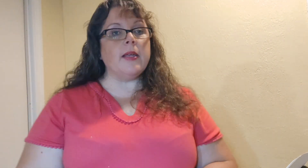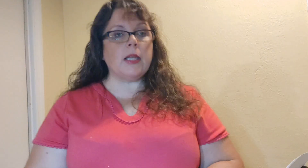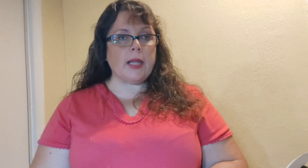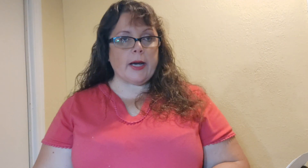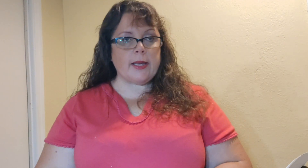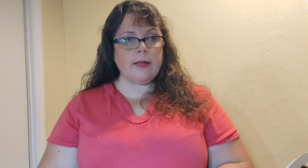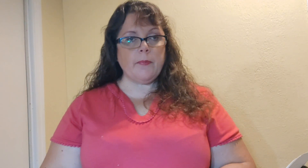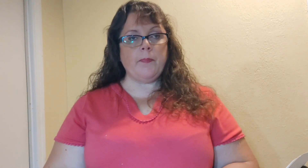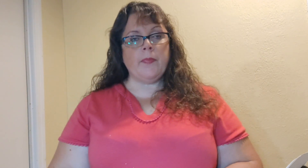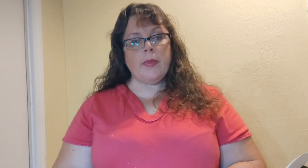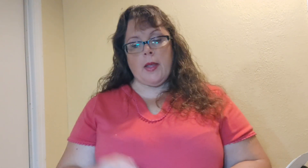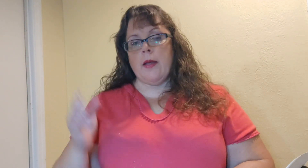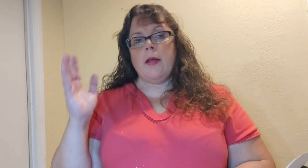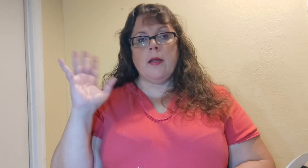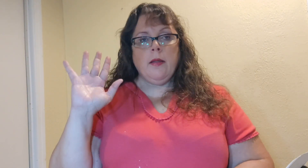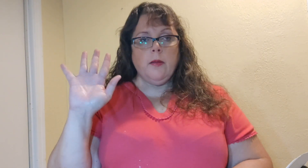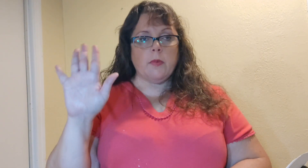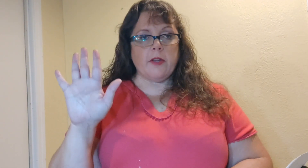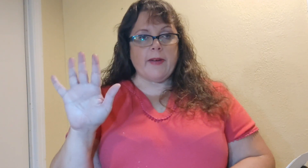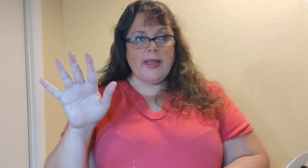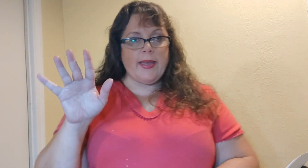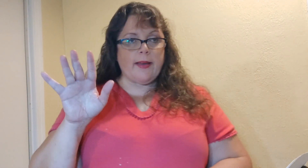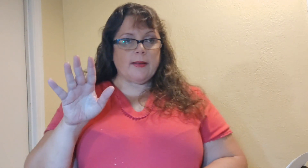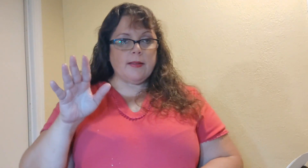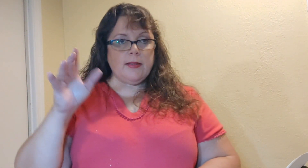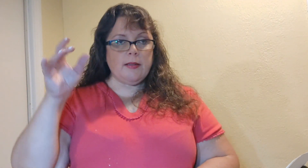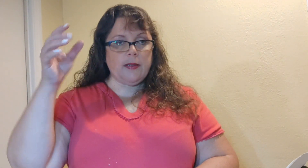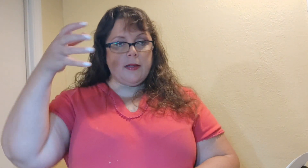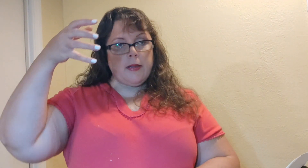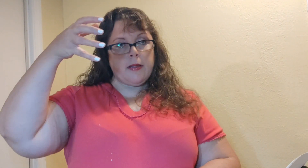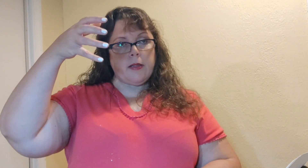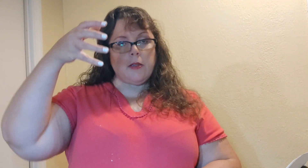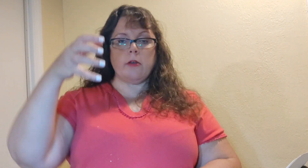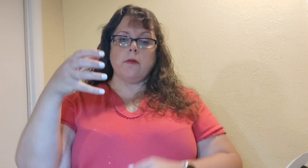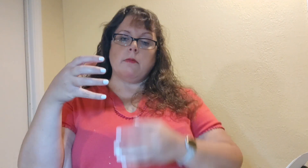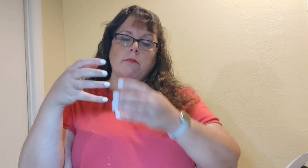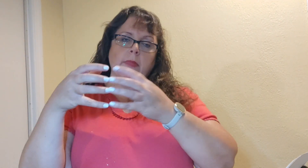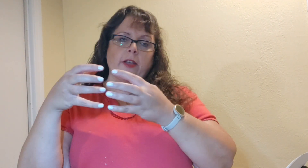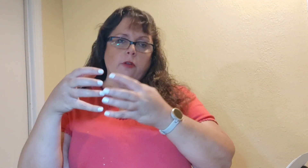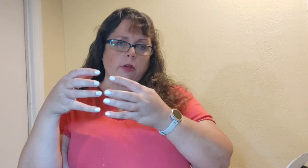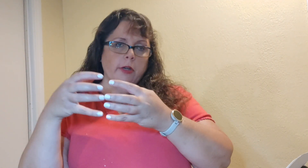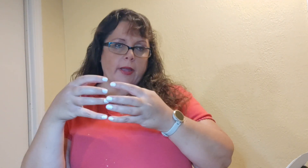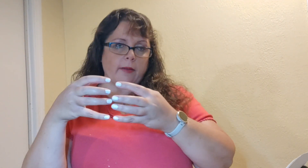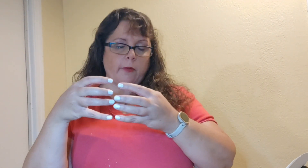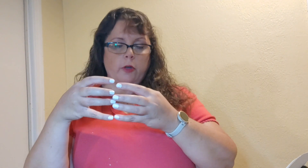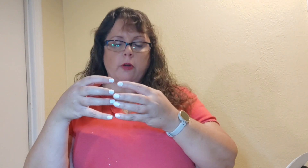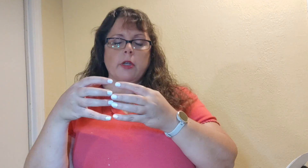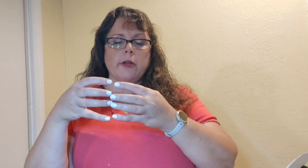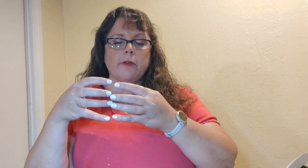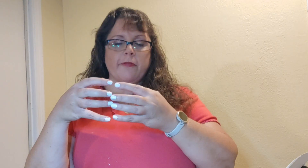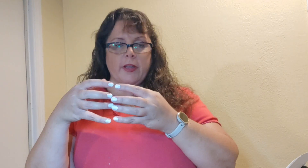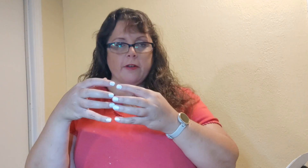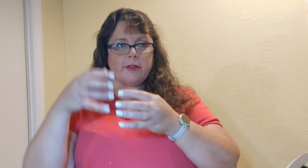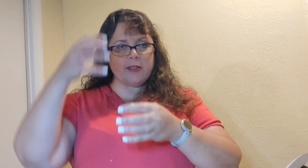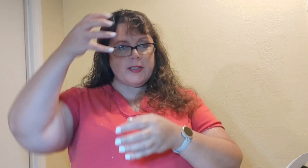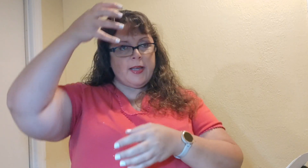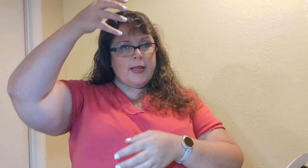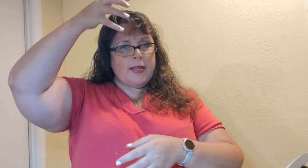Then lion, with your right hand, you like curl your fingers